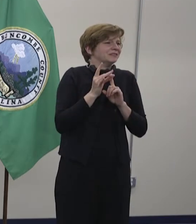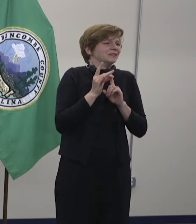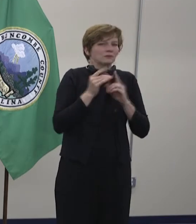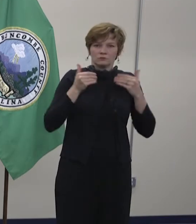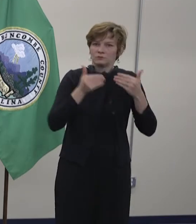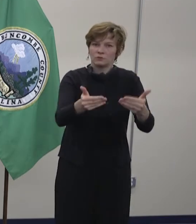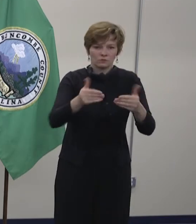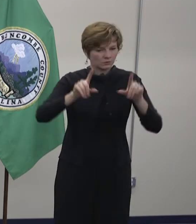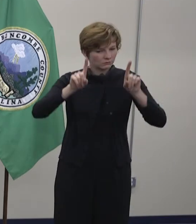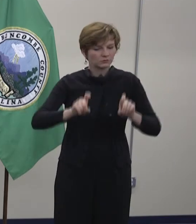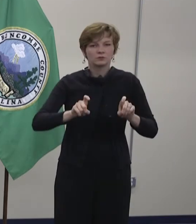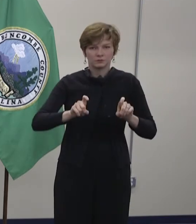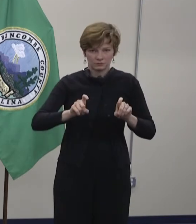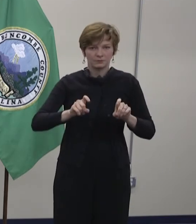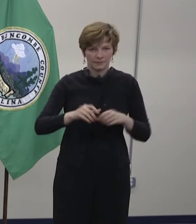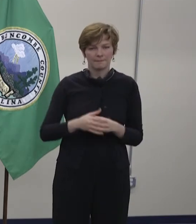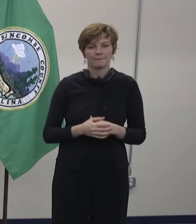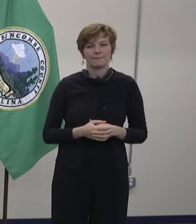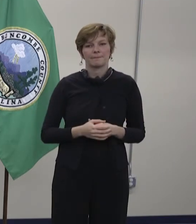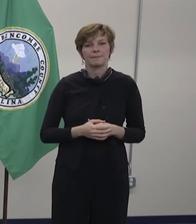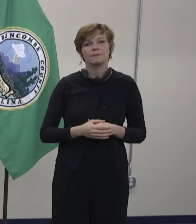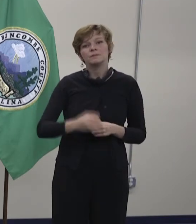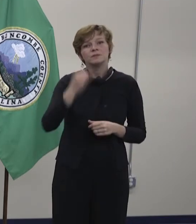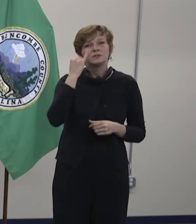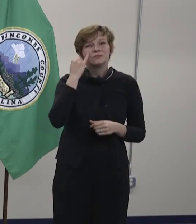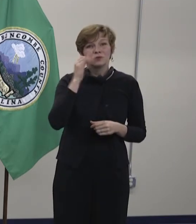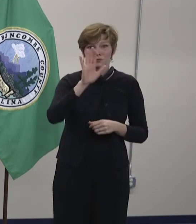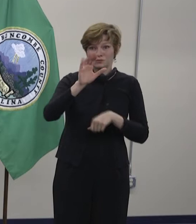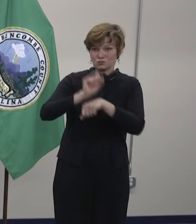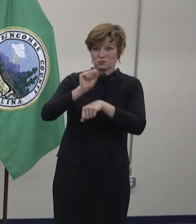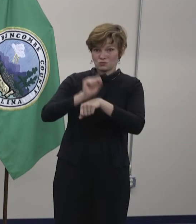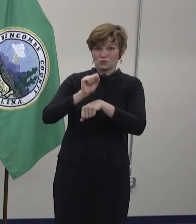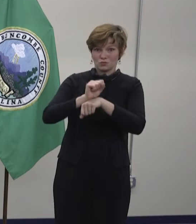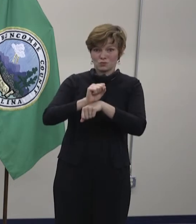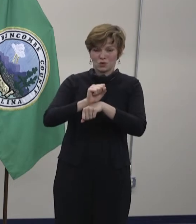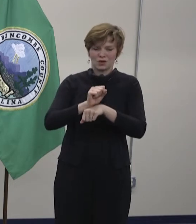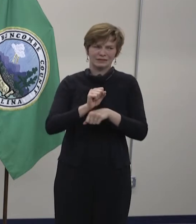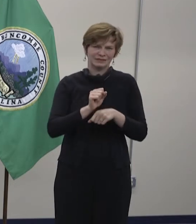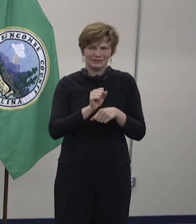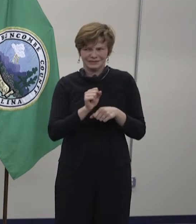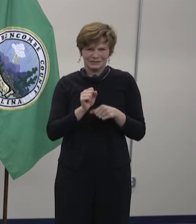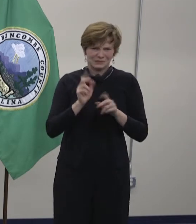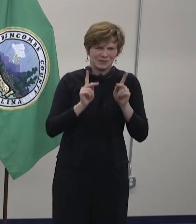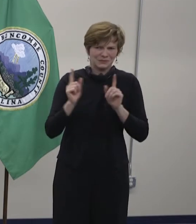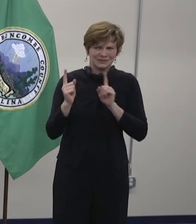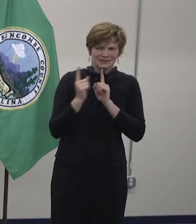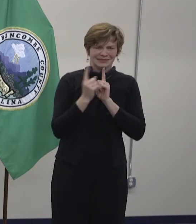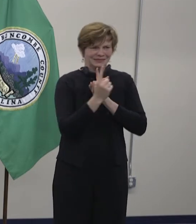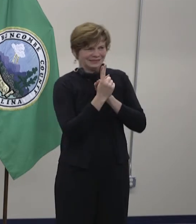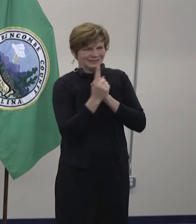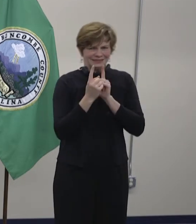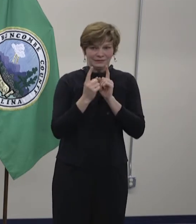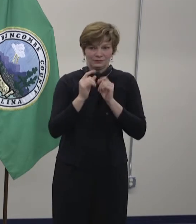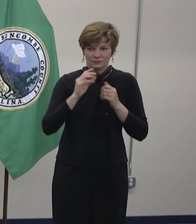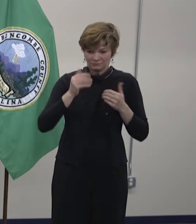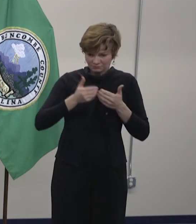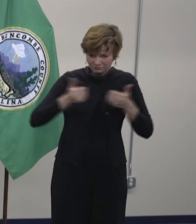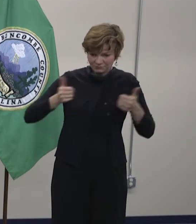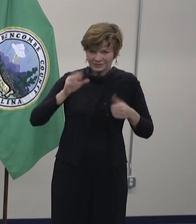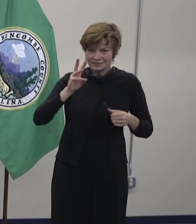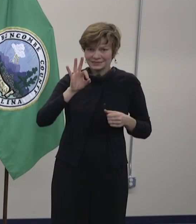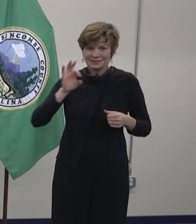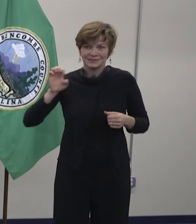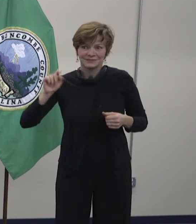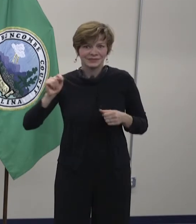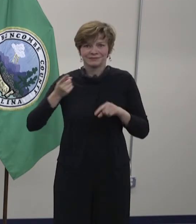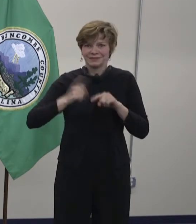And if you work in places where it's hard to maintain 6 feet of distance and you think you've been exposed, you guessed it,